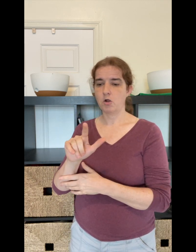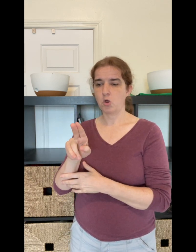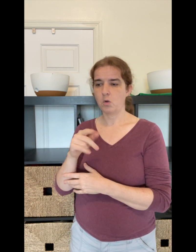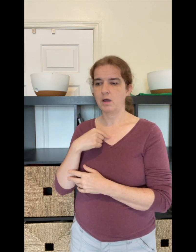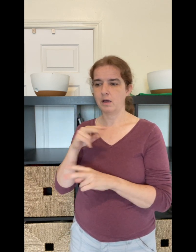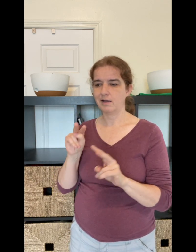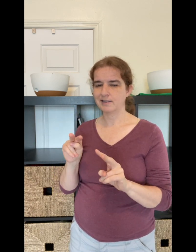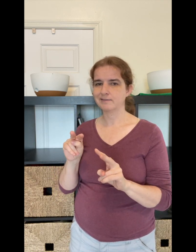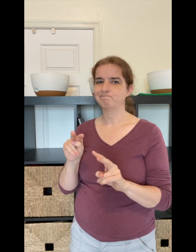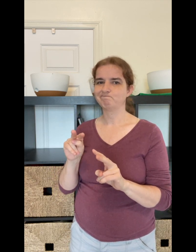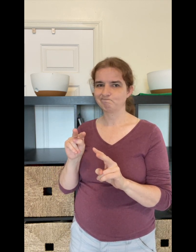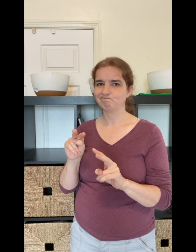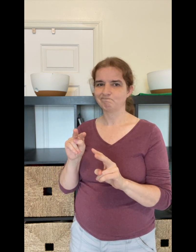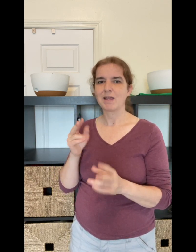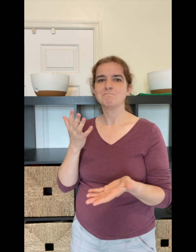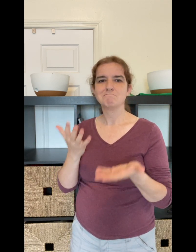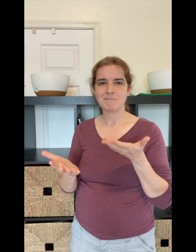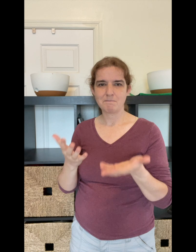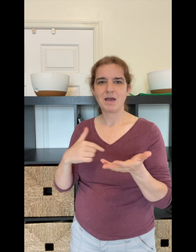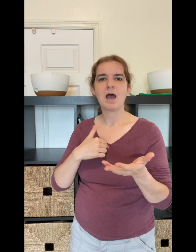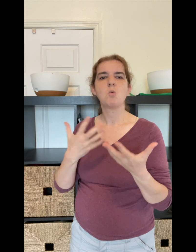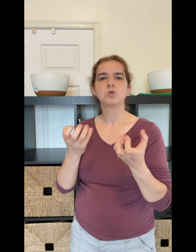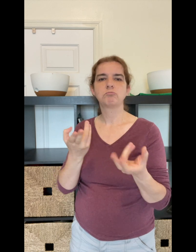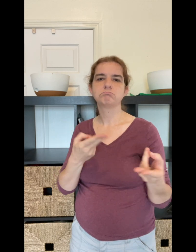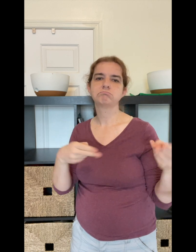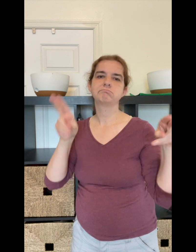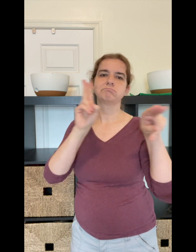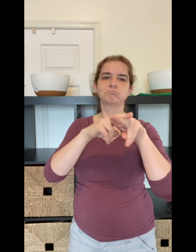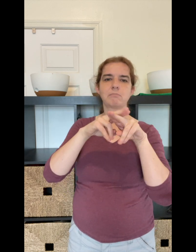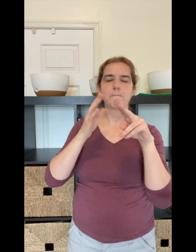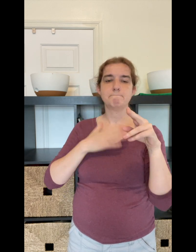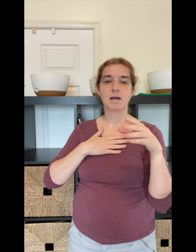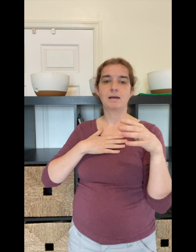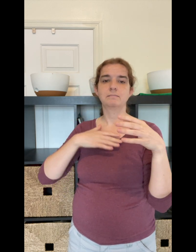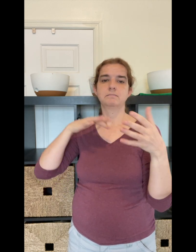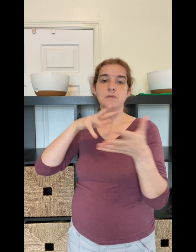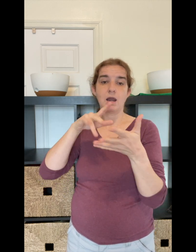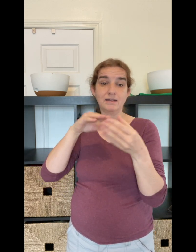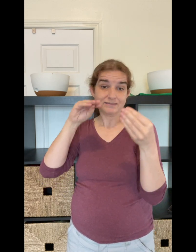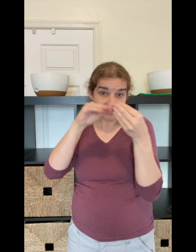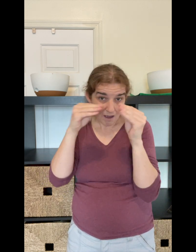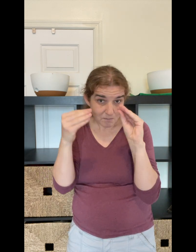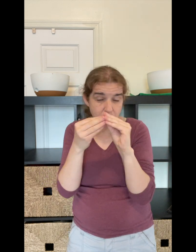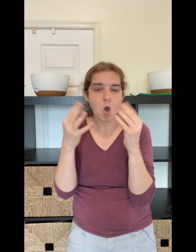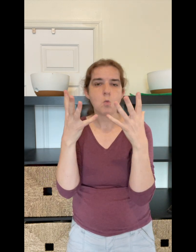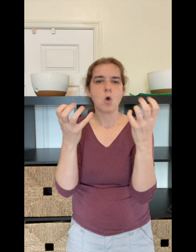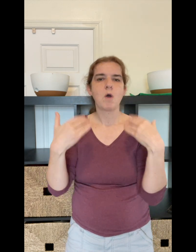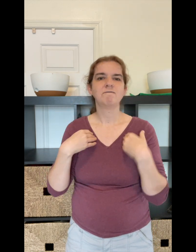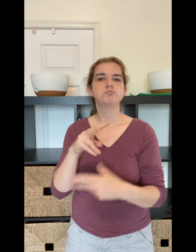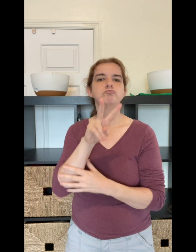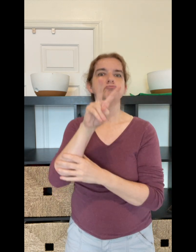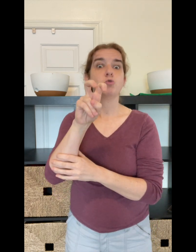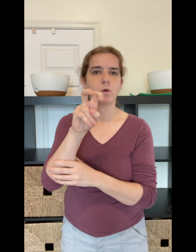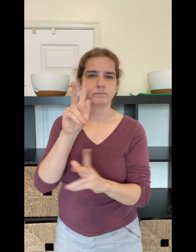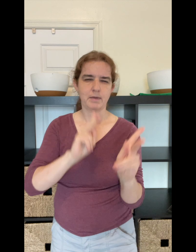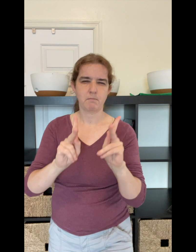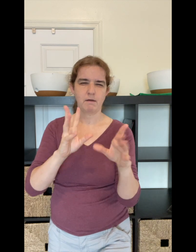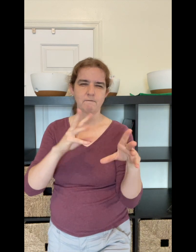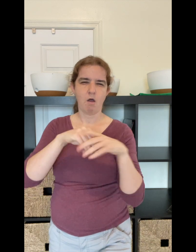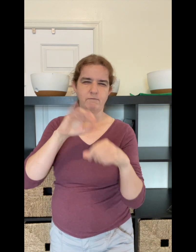just 15 people who have the flu, I see that, I think maybe I want to increase my study numbers. Maybe I'll